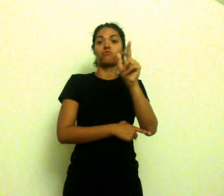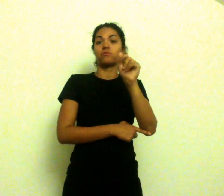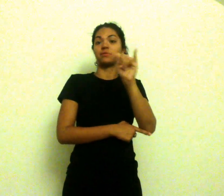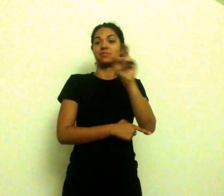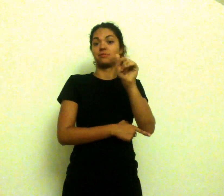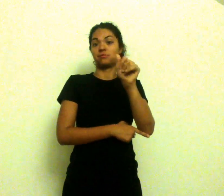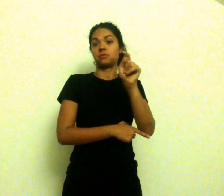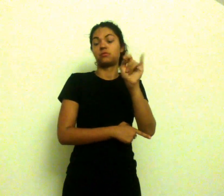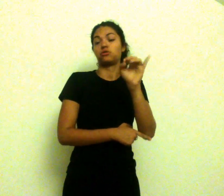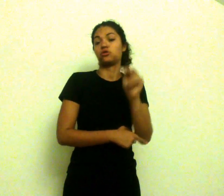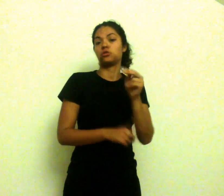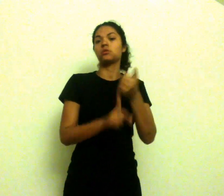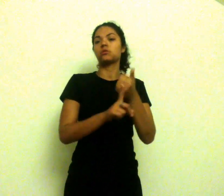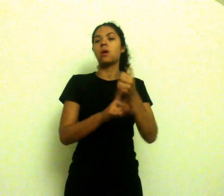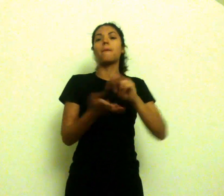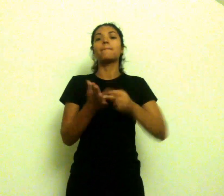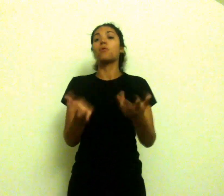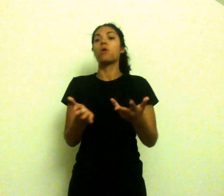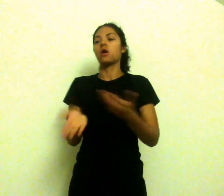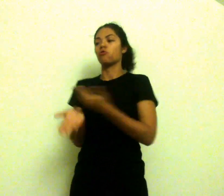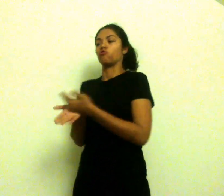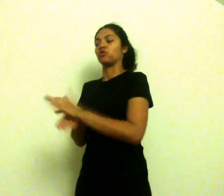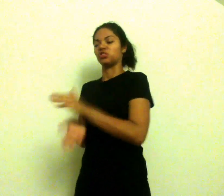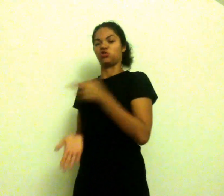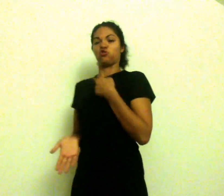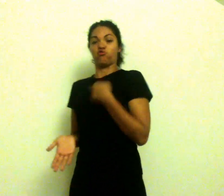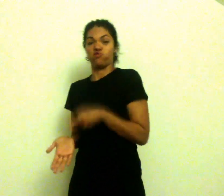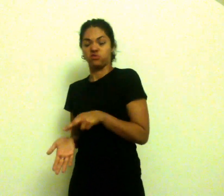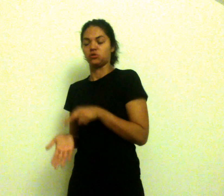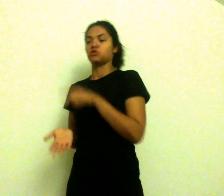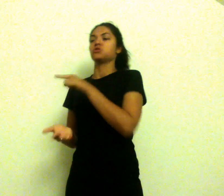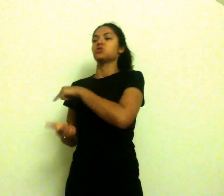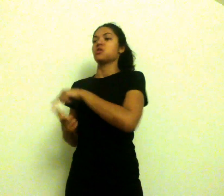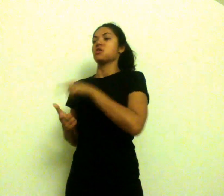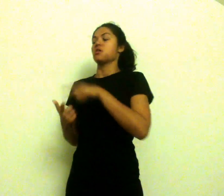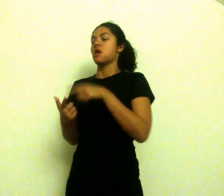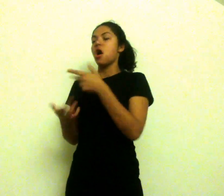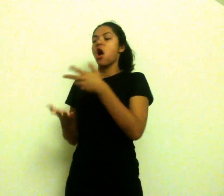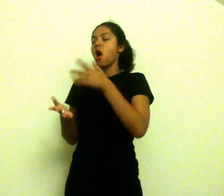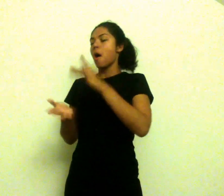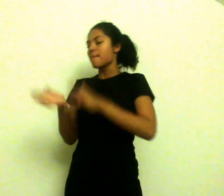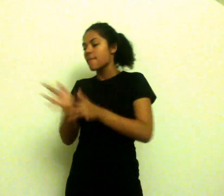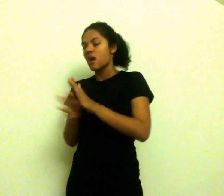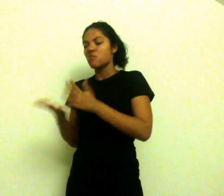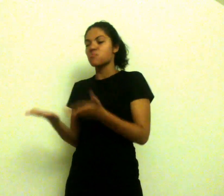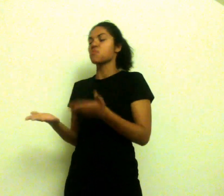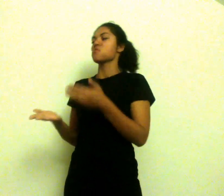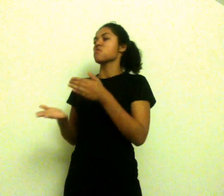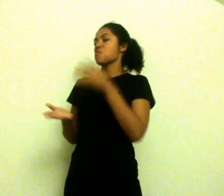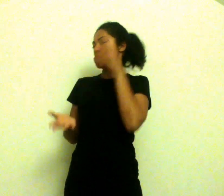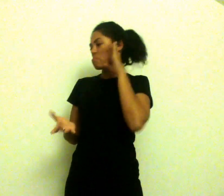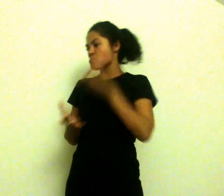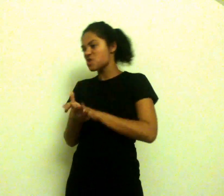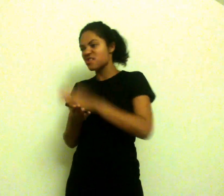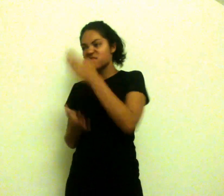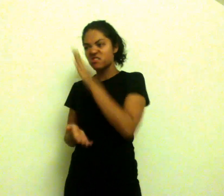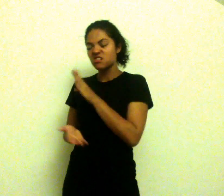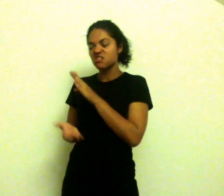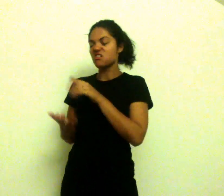ideas, institutions, and interpretations have lost their social significance. Secularization,